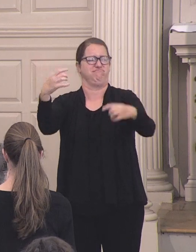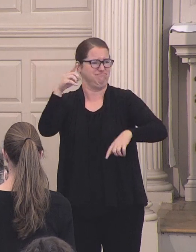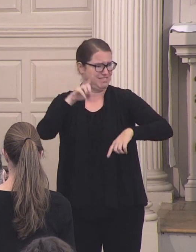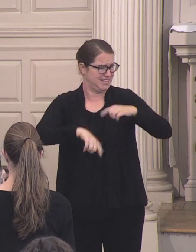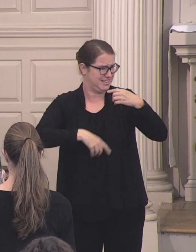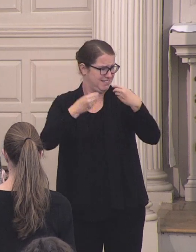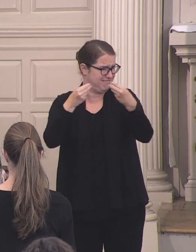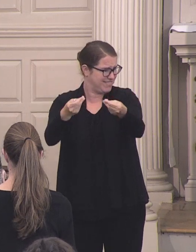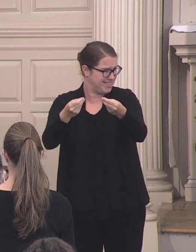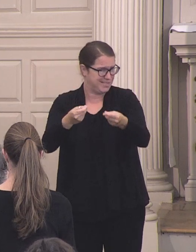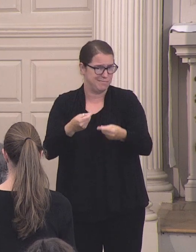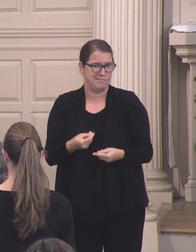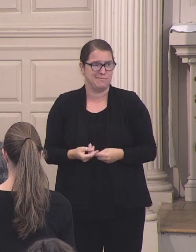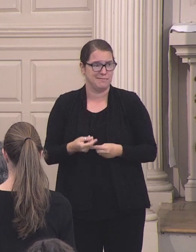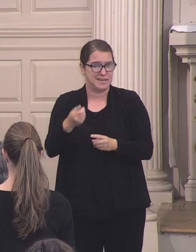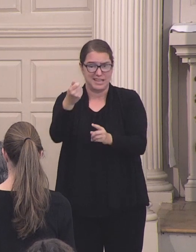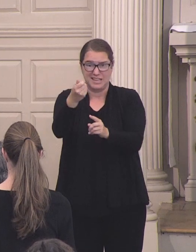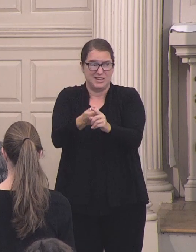little."